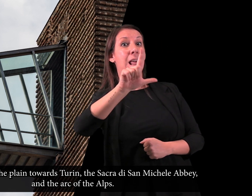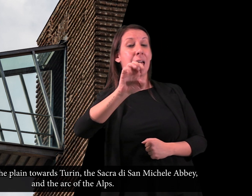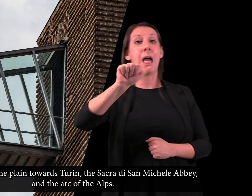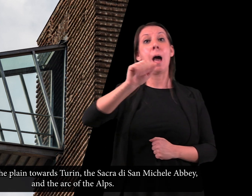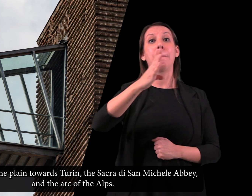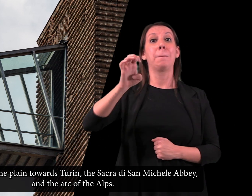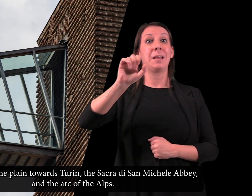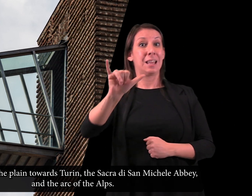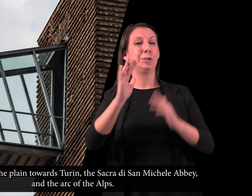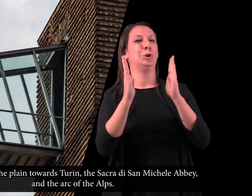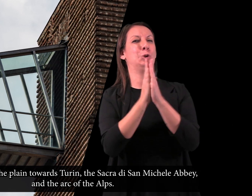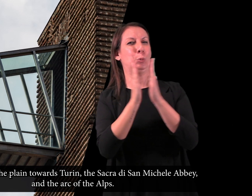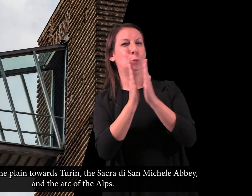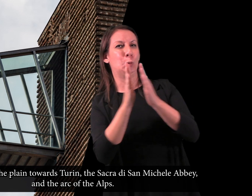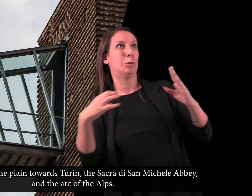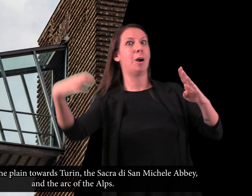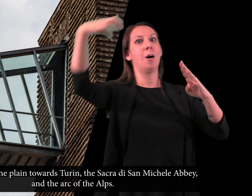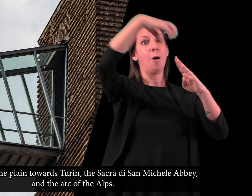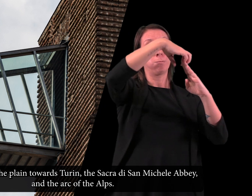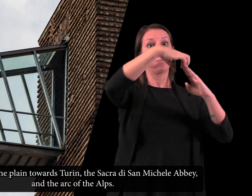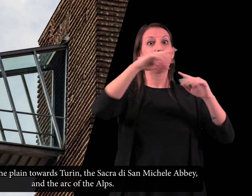the Arc of the Alps.